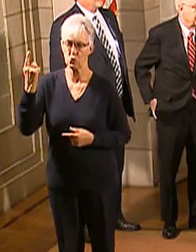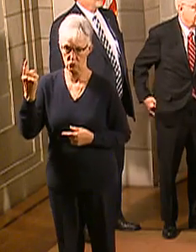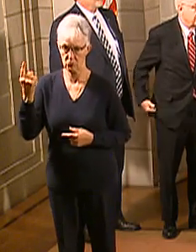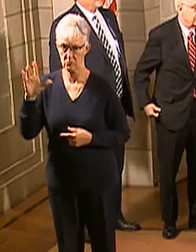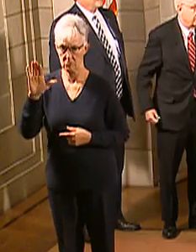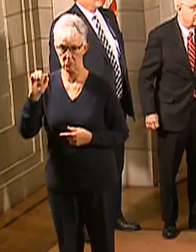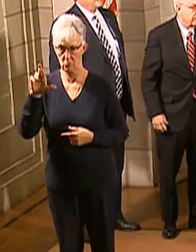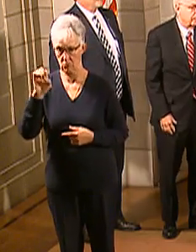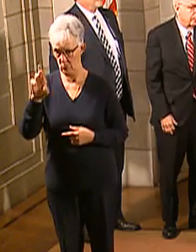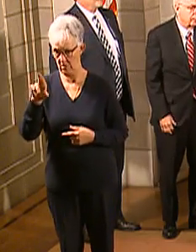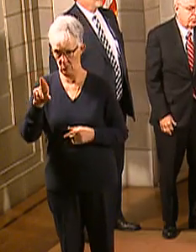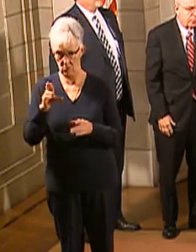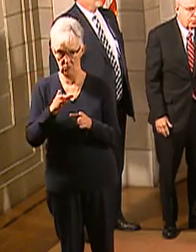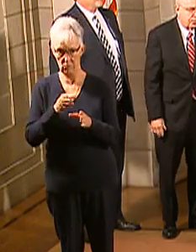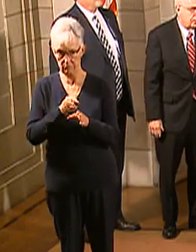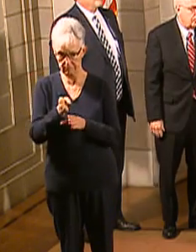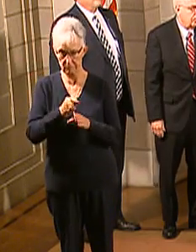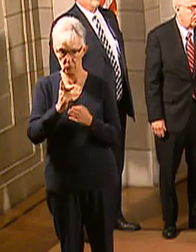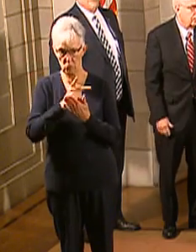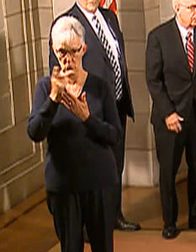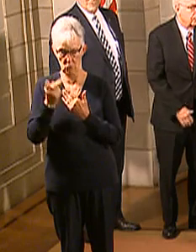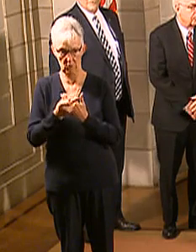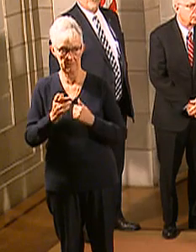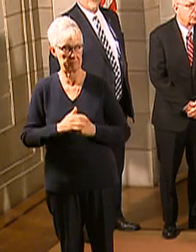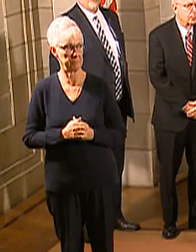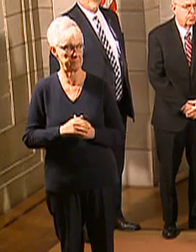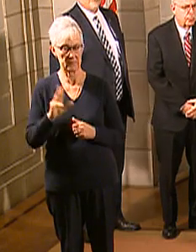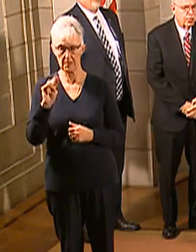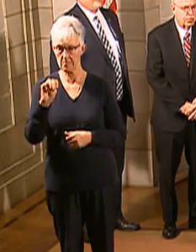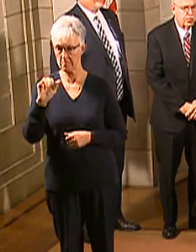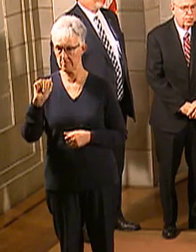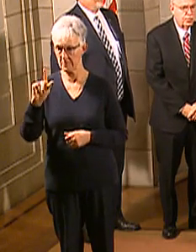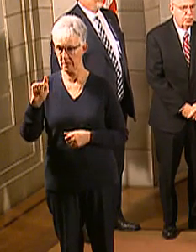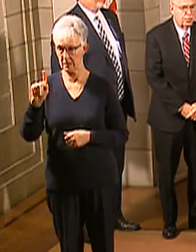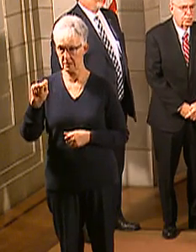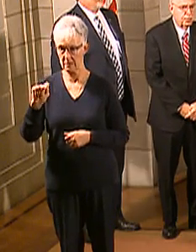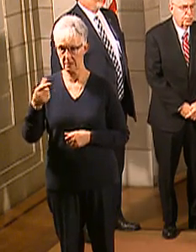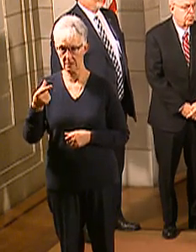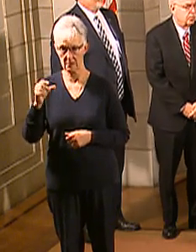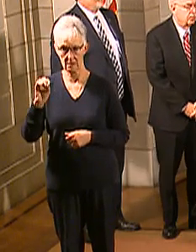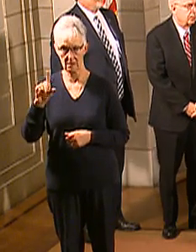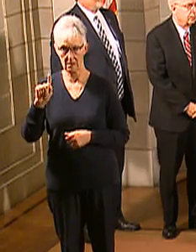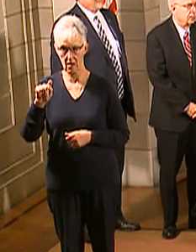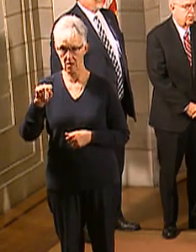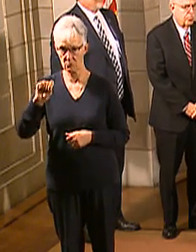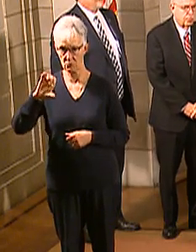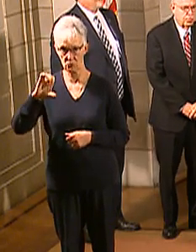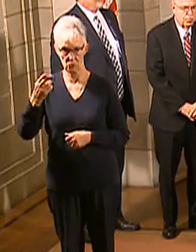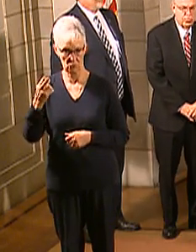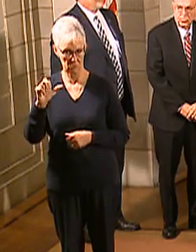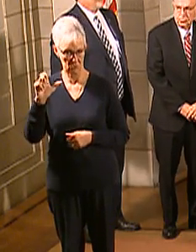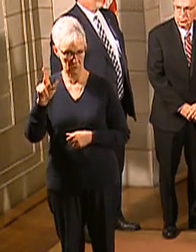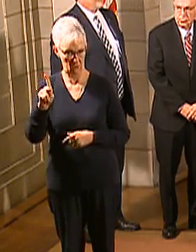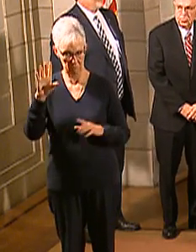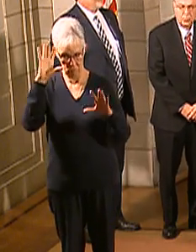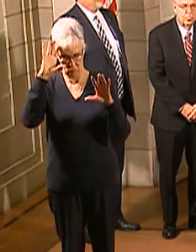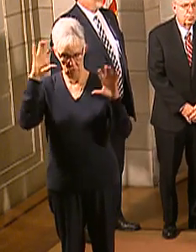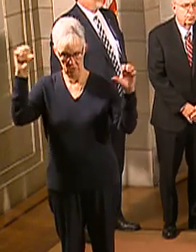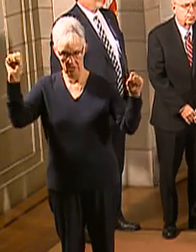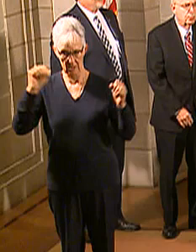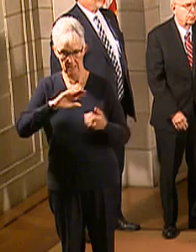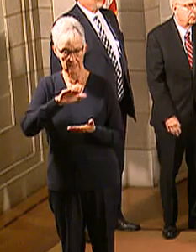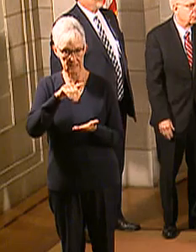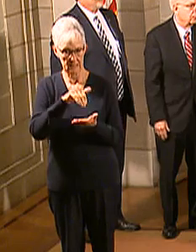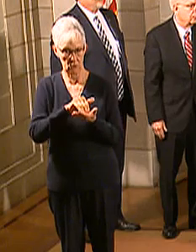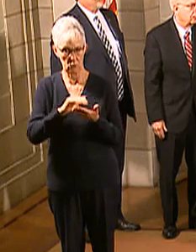experience in this. We also have Matt Gottschalk, who is the president of Central Community College, and Matt has been key in a lot of the programs